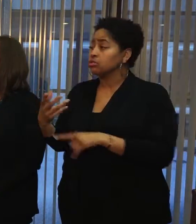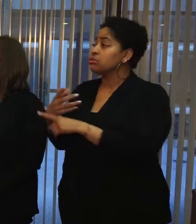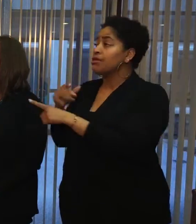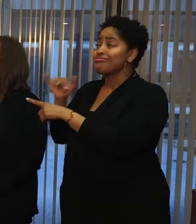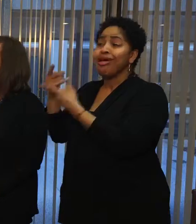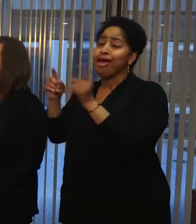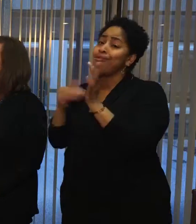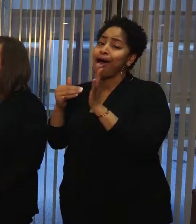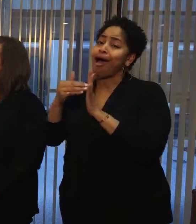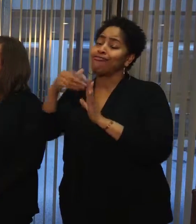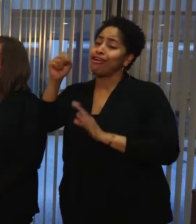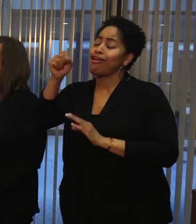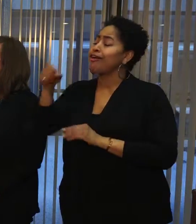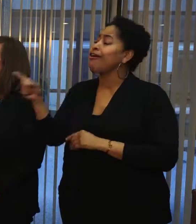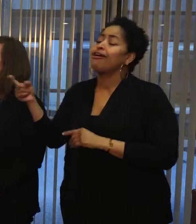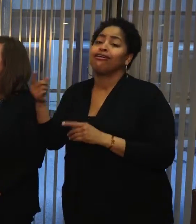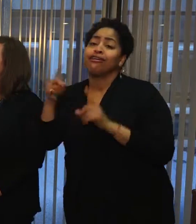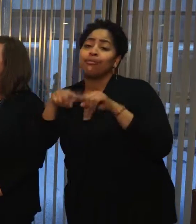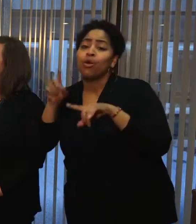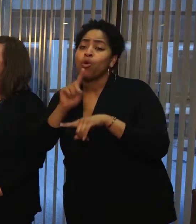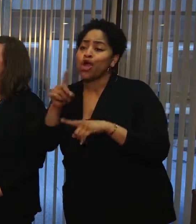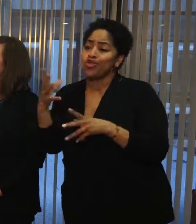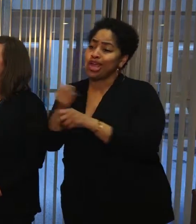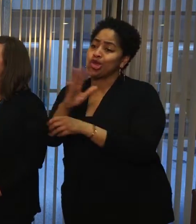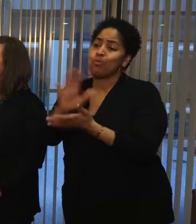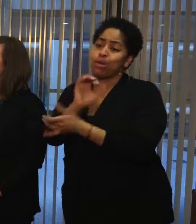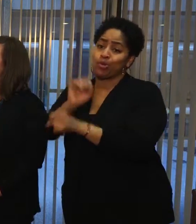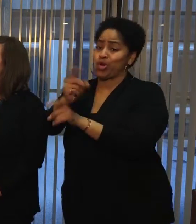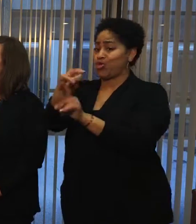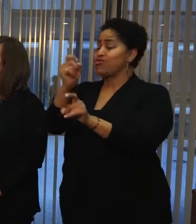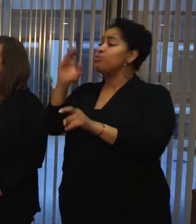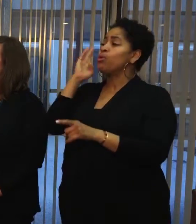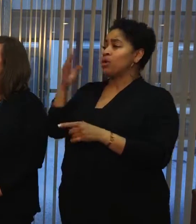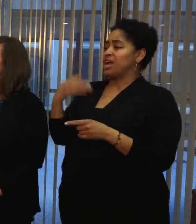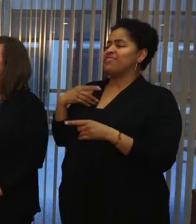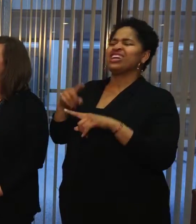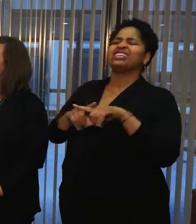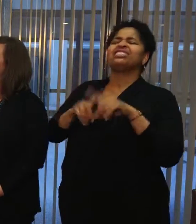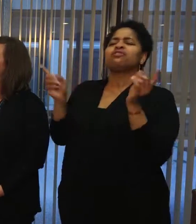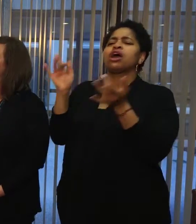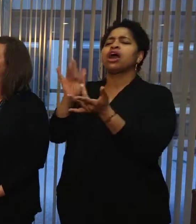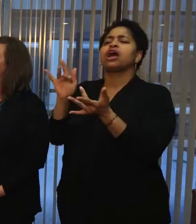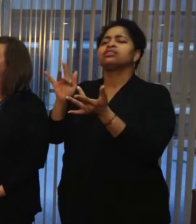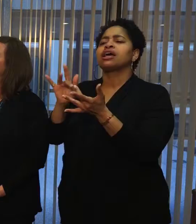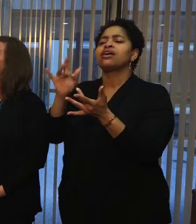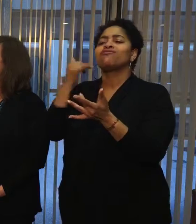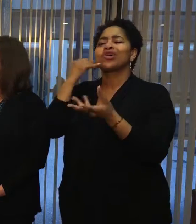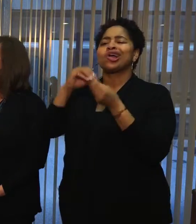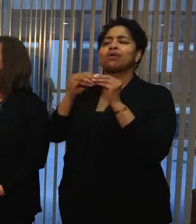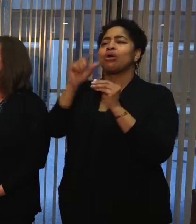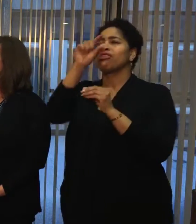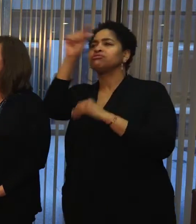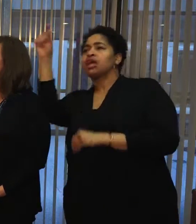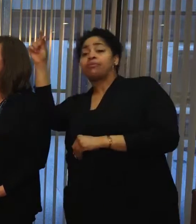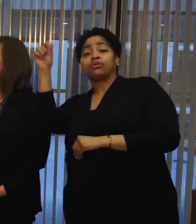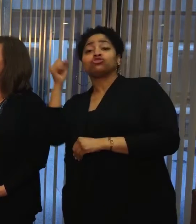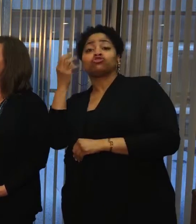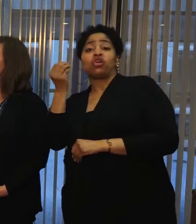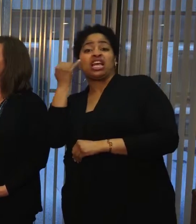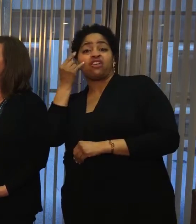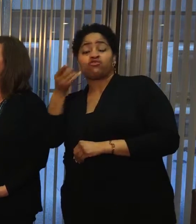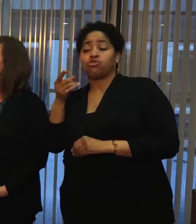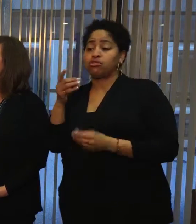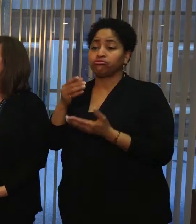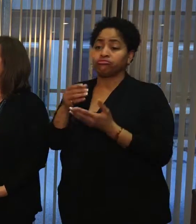comes up quite frequently. So depending on where you got your paperwork from, there will be a different contact phone number up at the top. So if